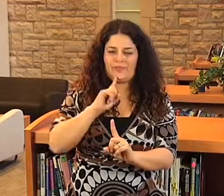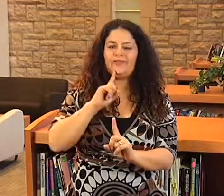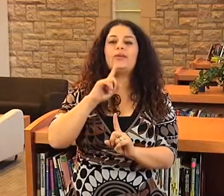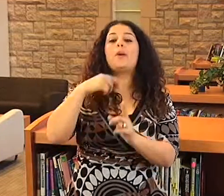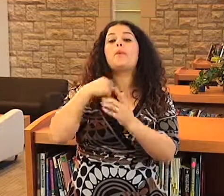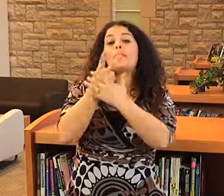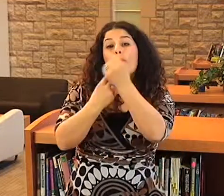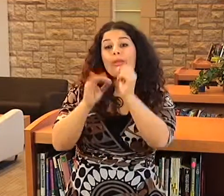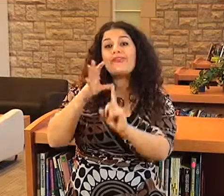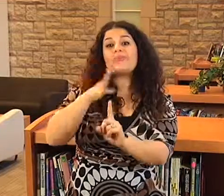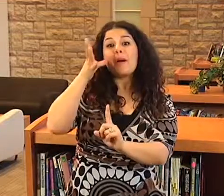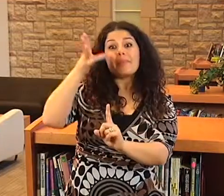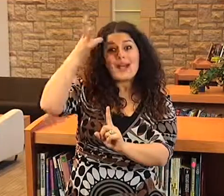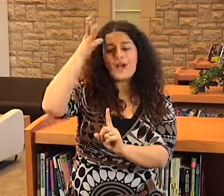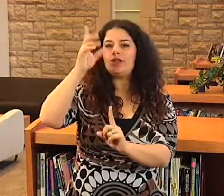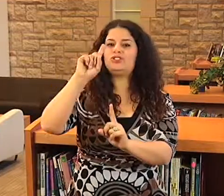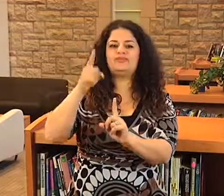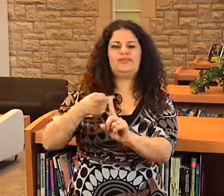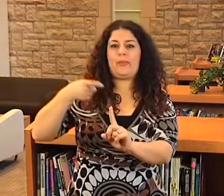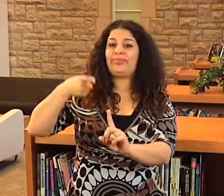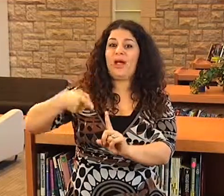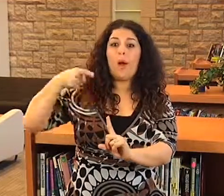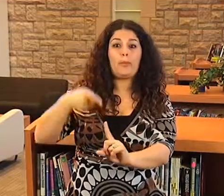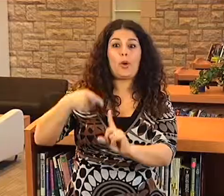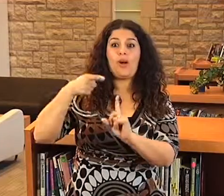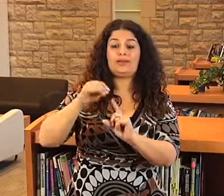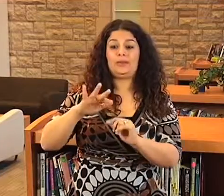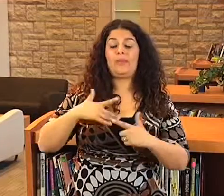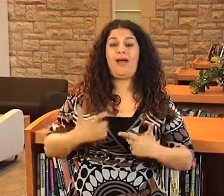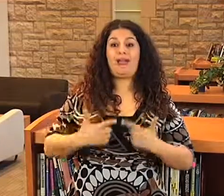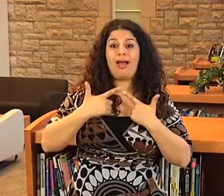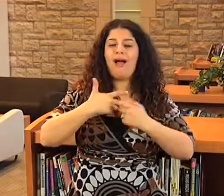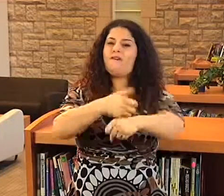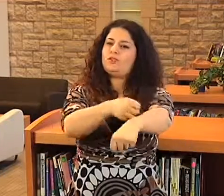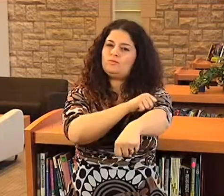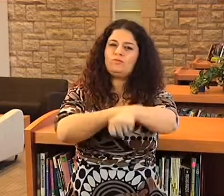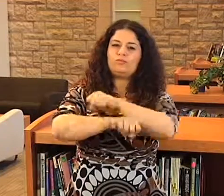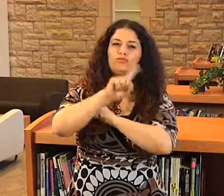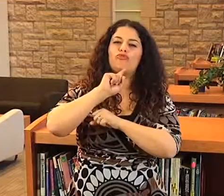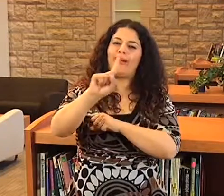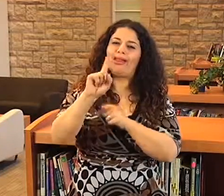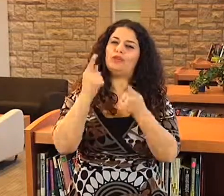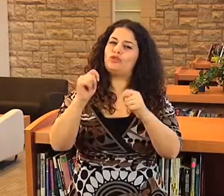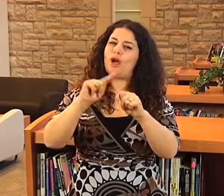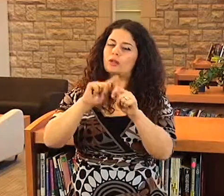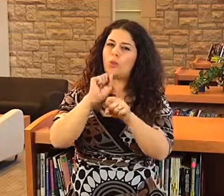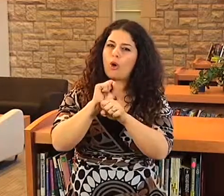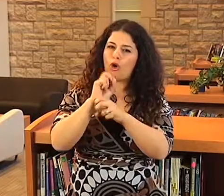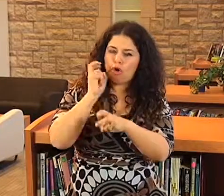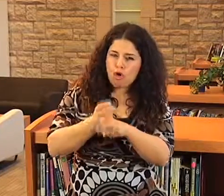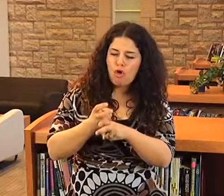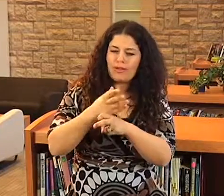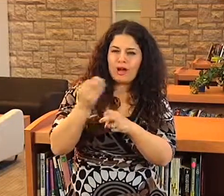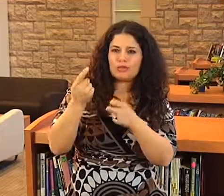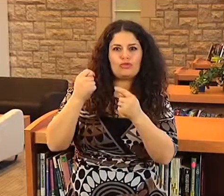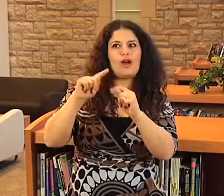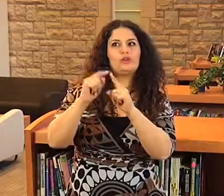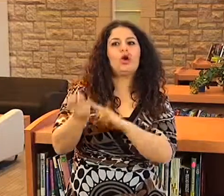know what happened to cause my deafness, but from that point on, my parents really worked hard